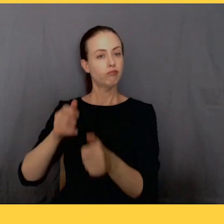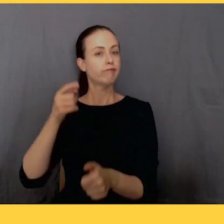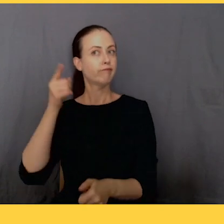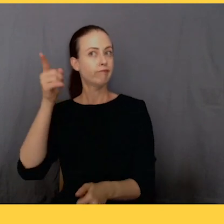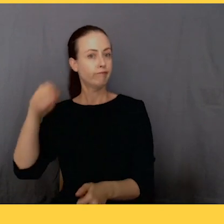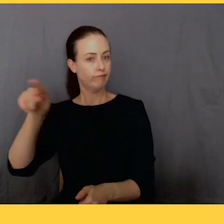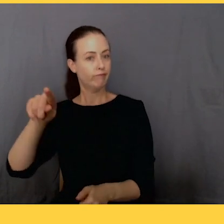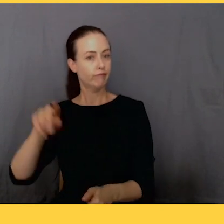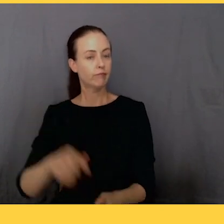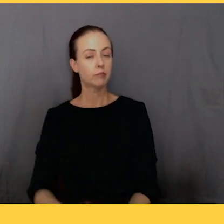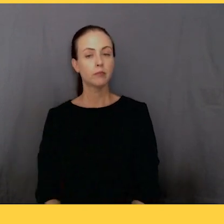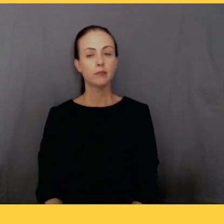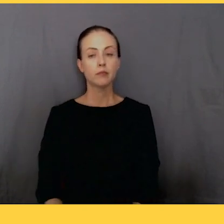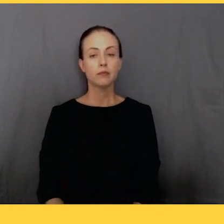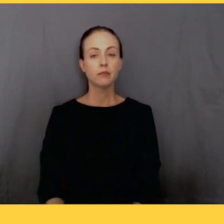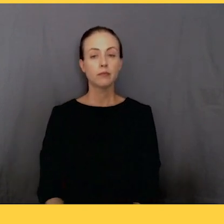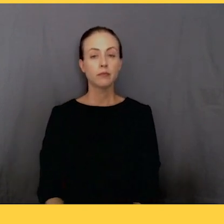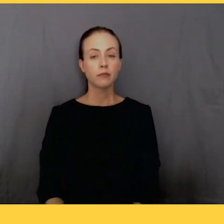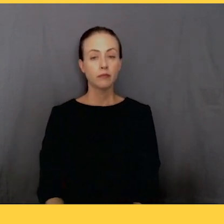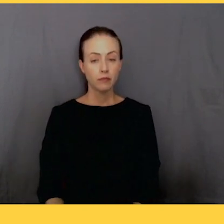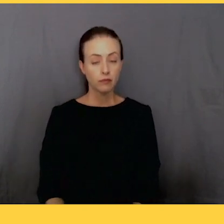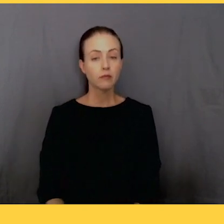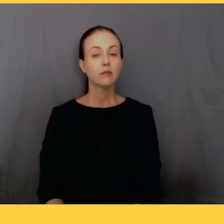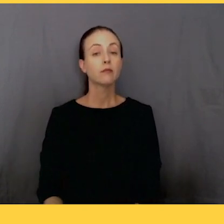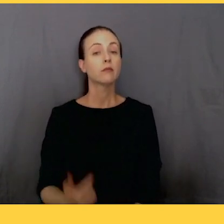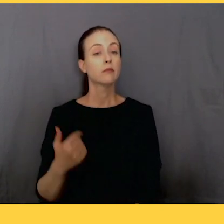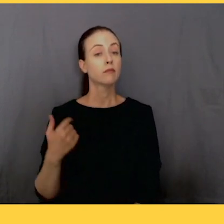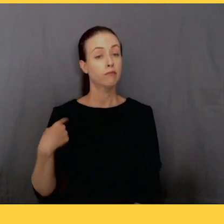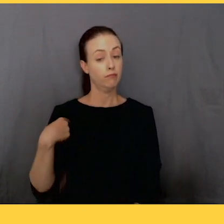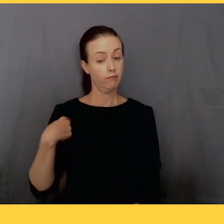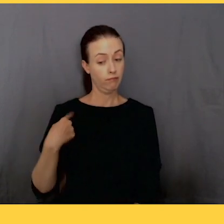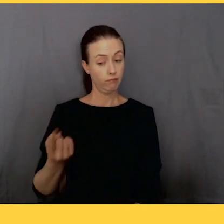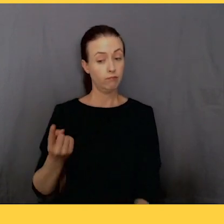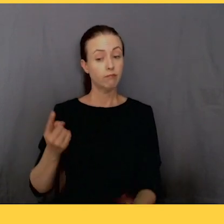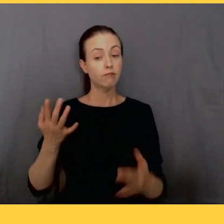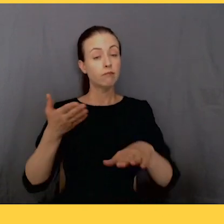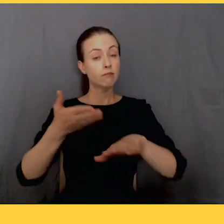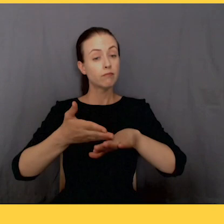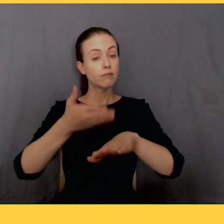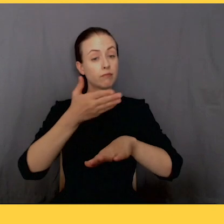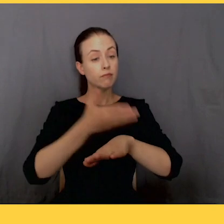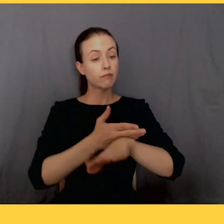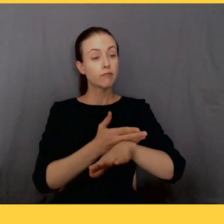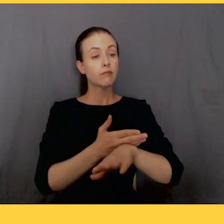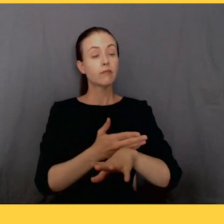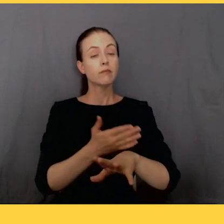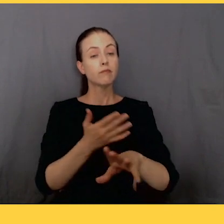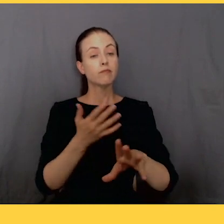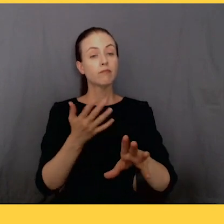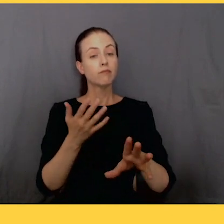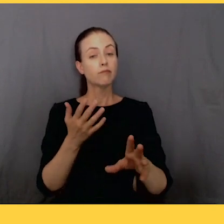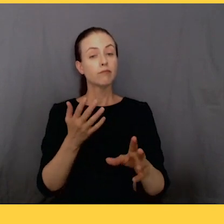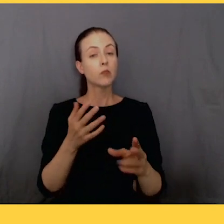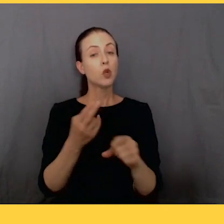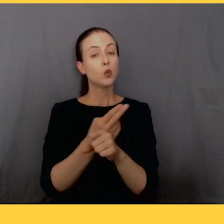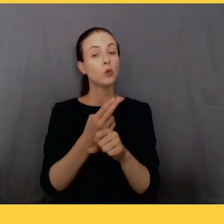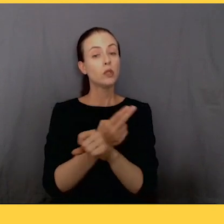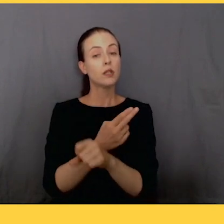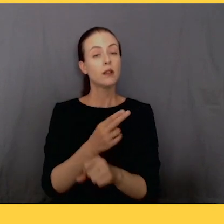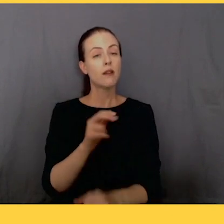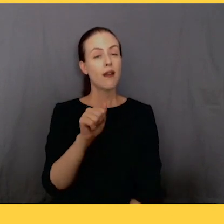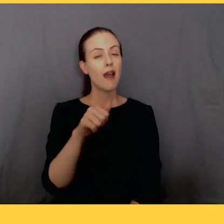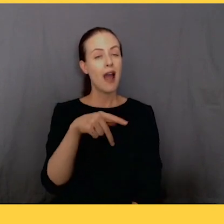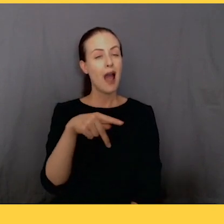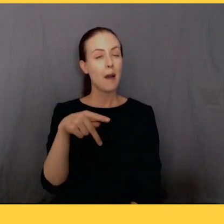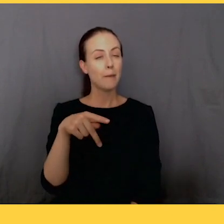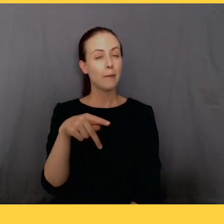notifications is by leveraging existing companies out there that have apps like Nextdoor. They have an